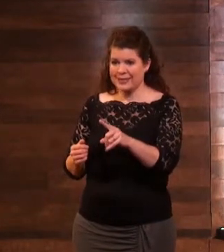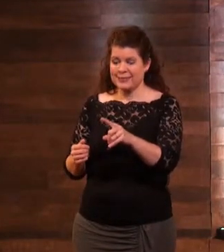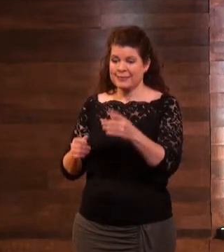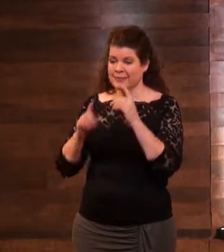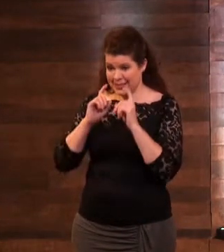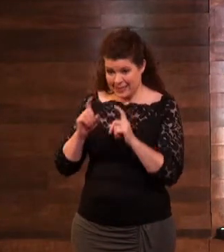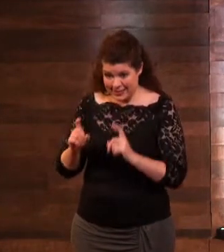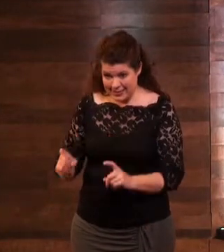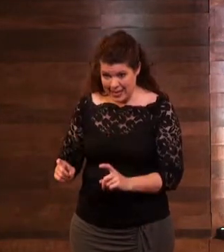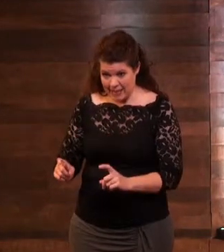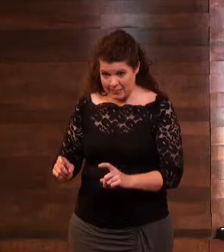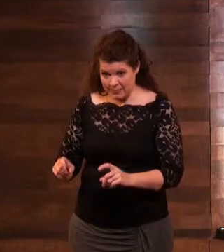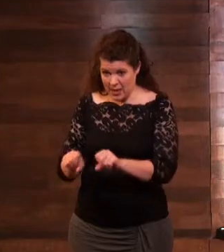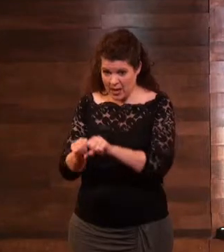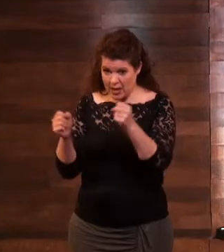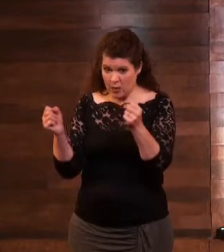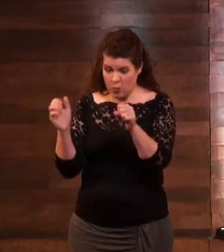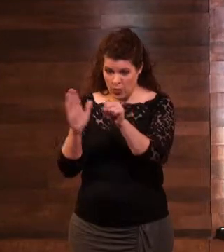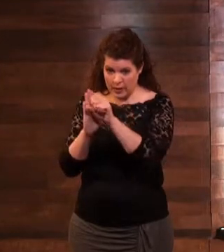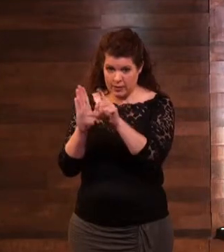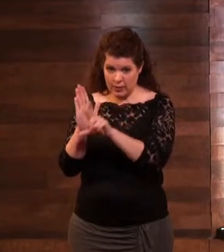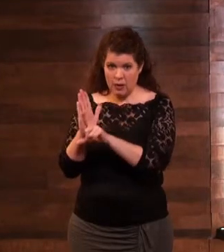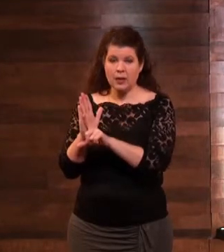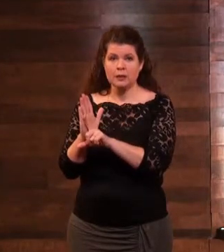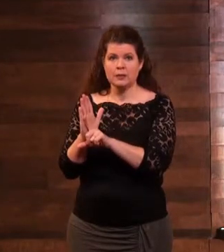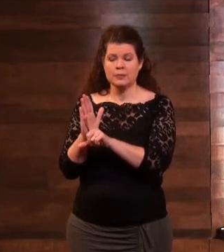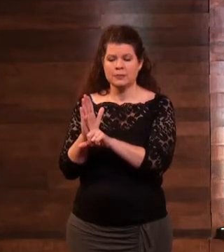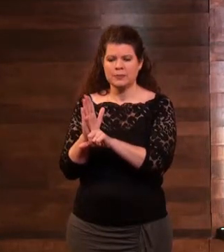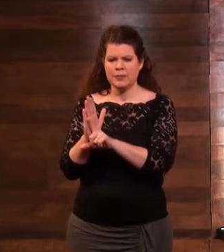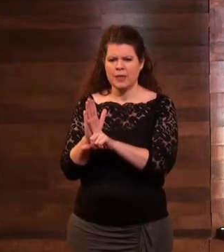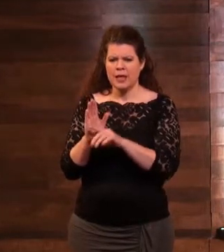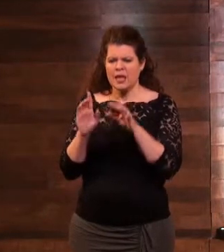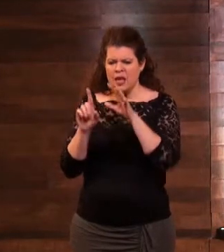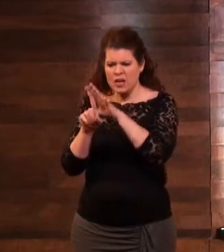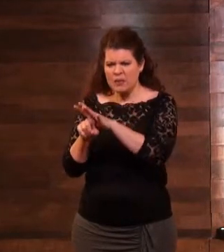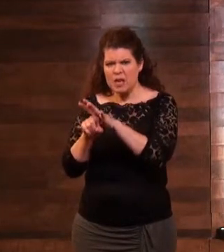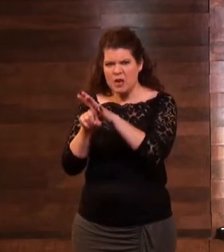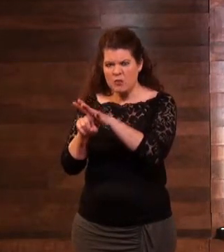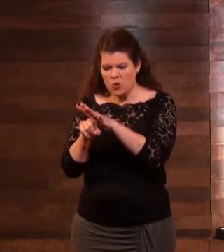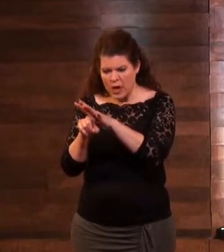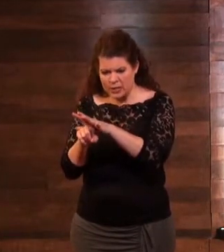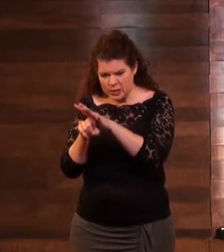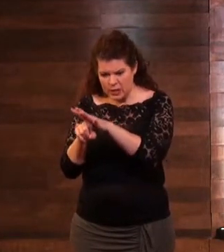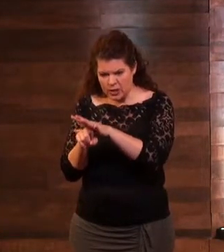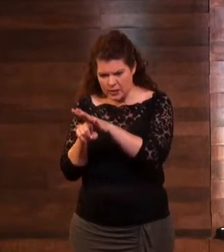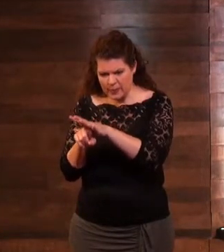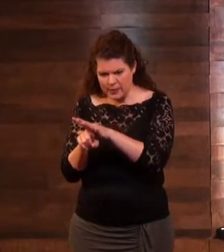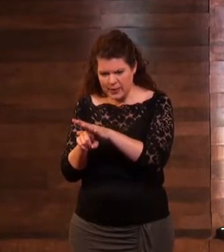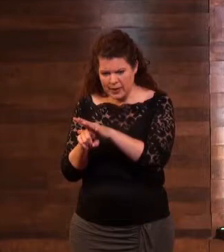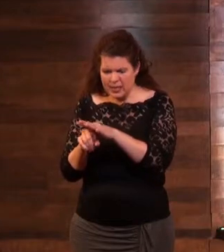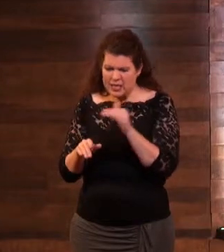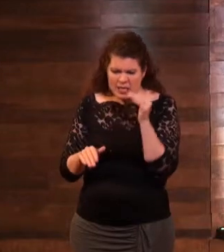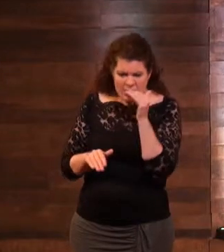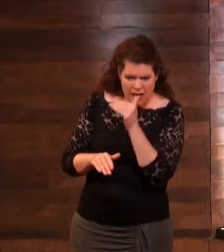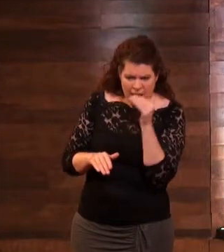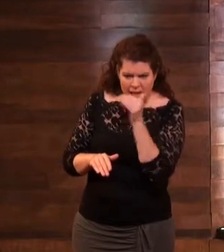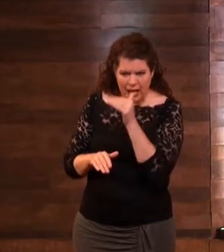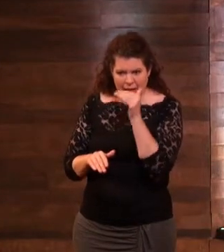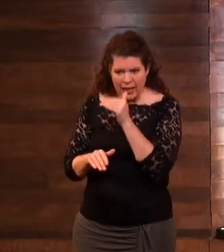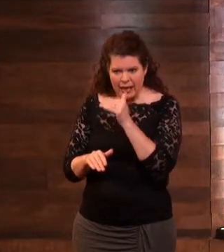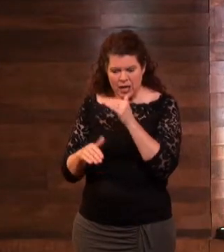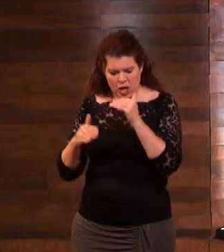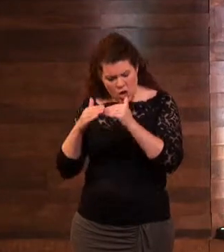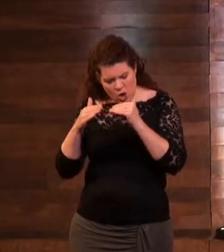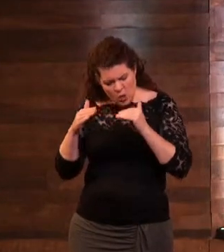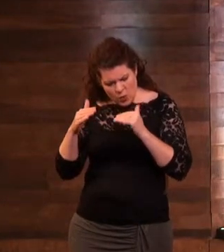There can be so much pressure at work to shade the truth just a little or reduce the quality just a little or exaggerate the